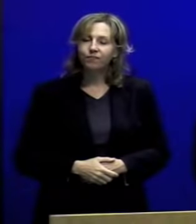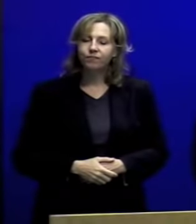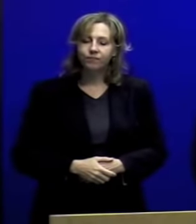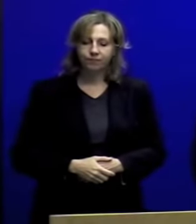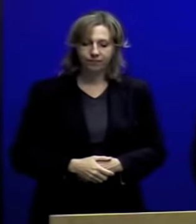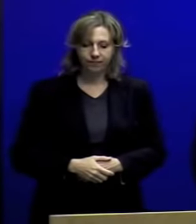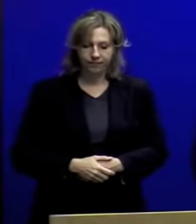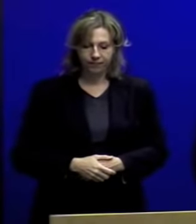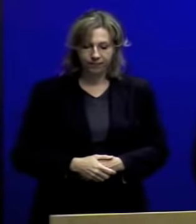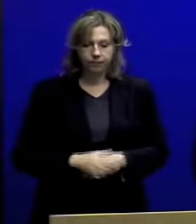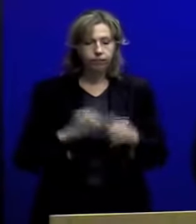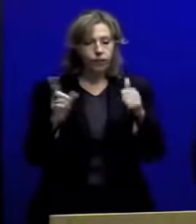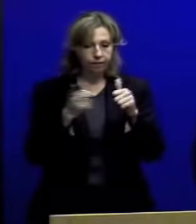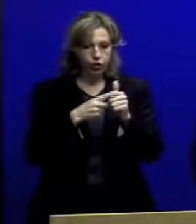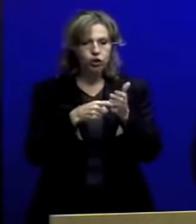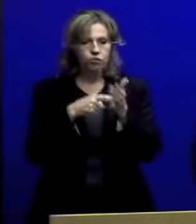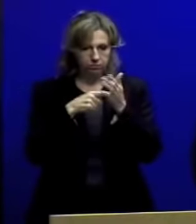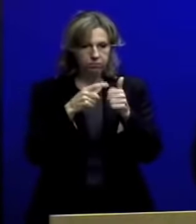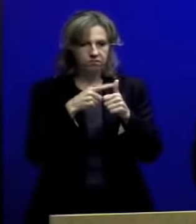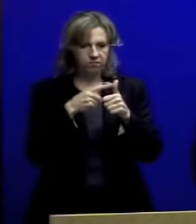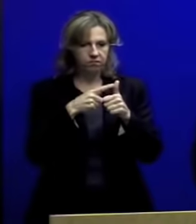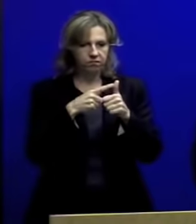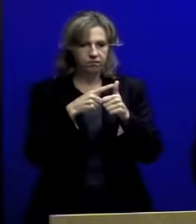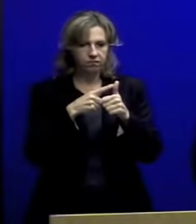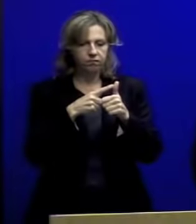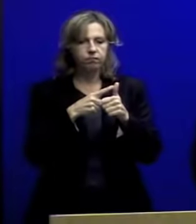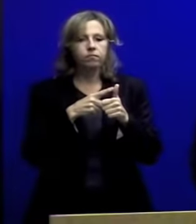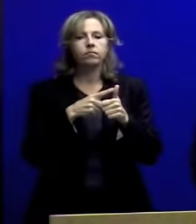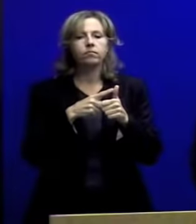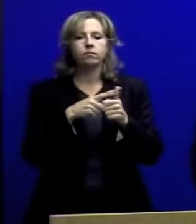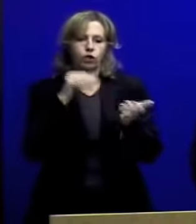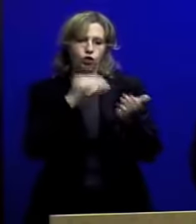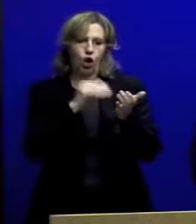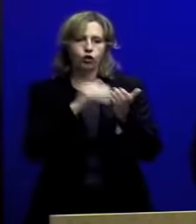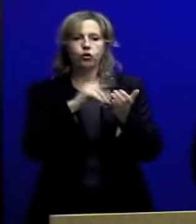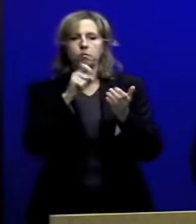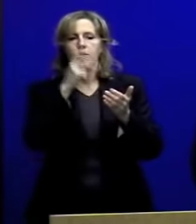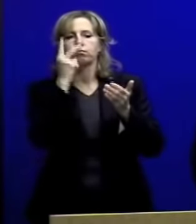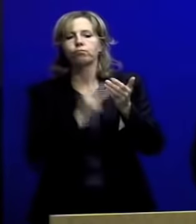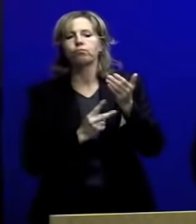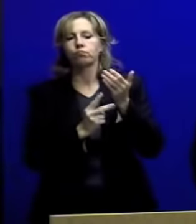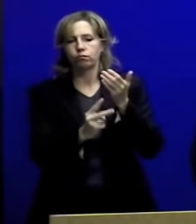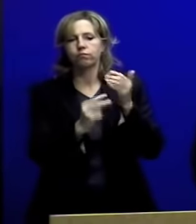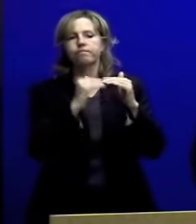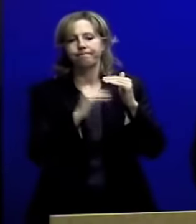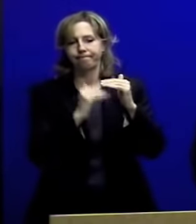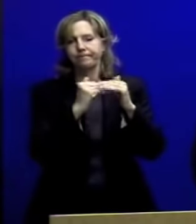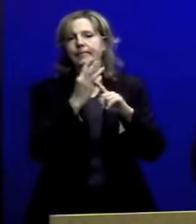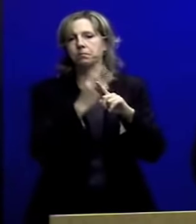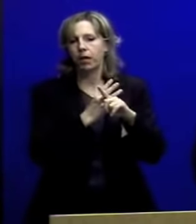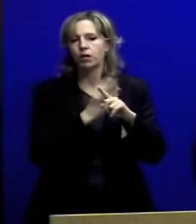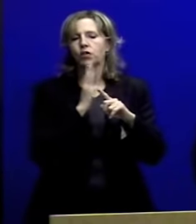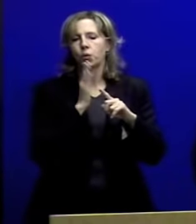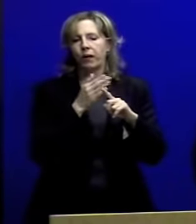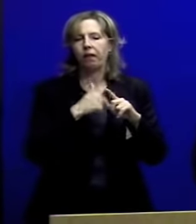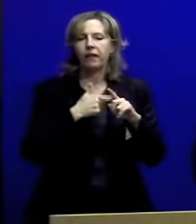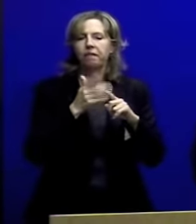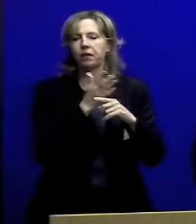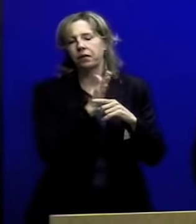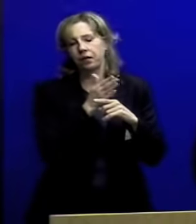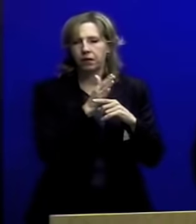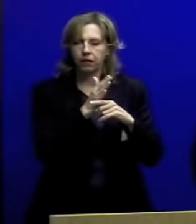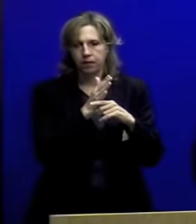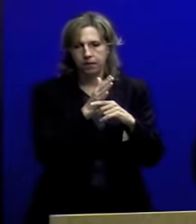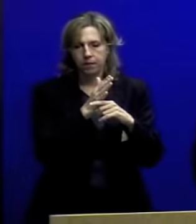So the first criteria is having a prognosis of less than 6 months. The second is that the goal